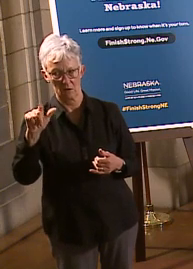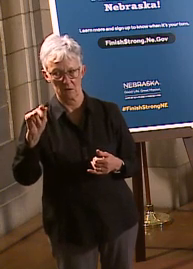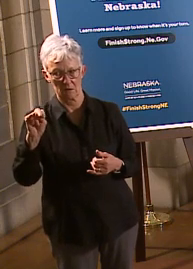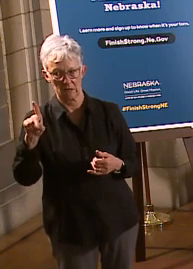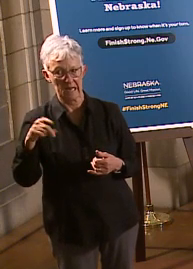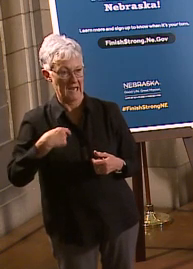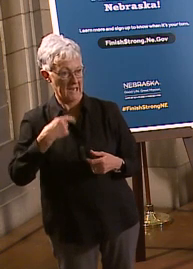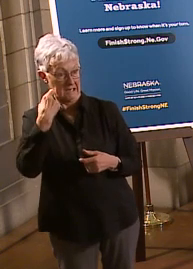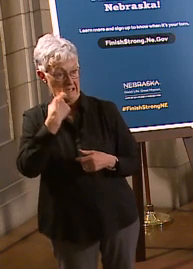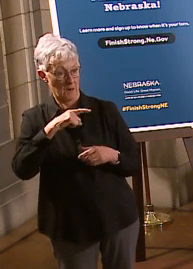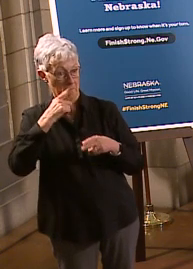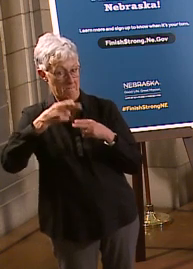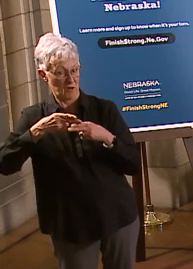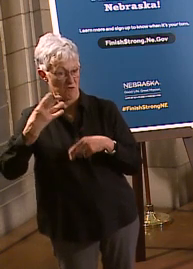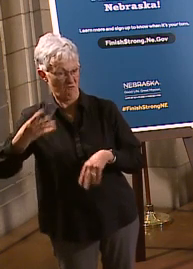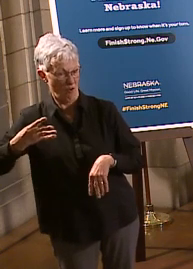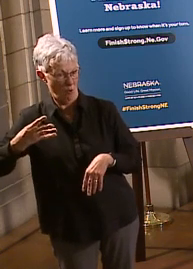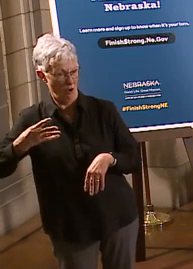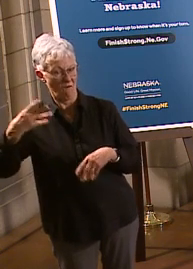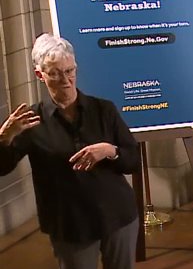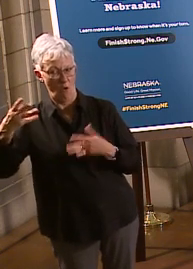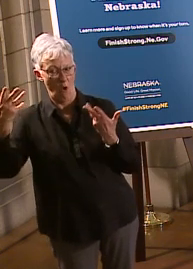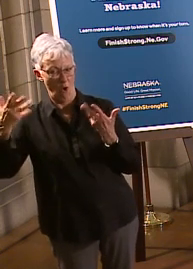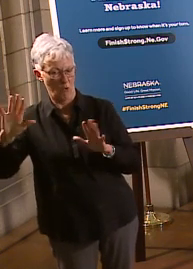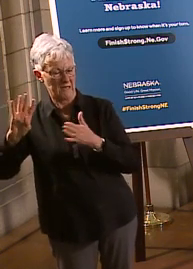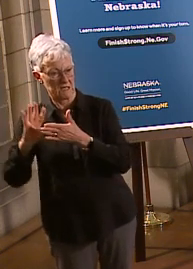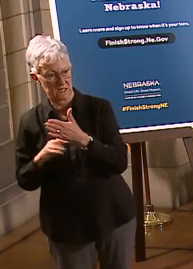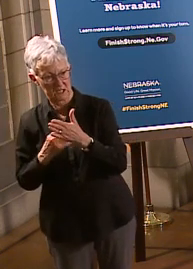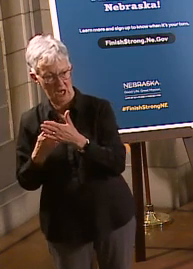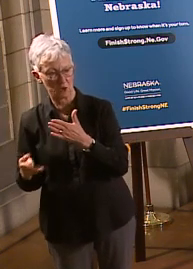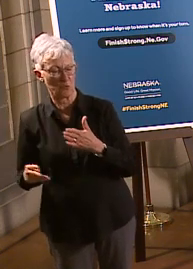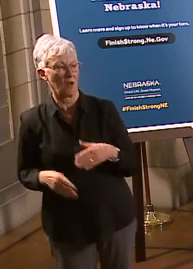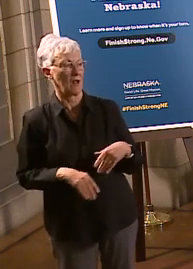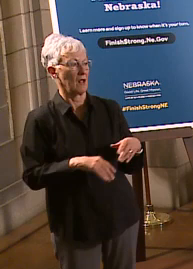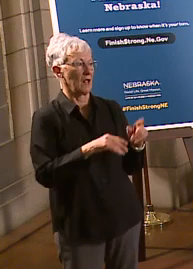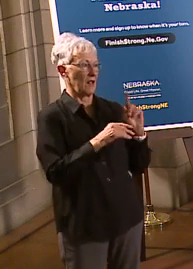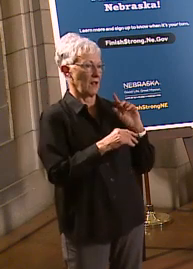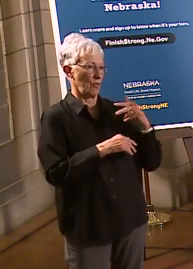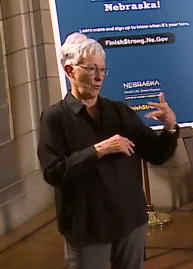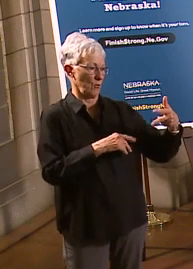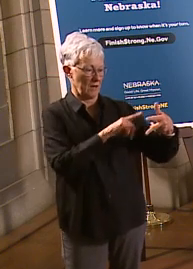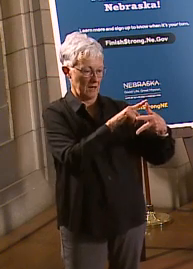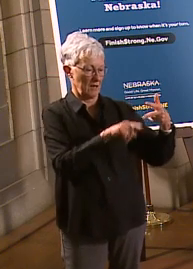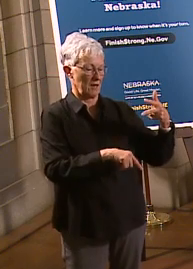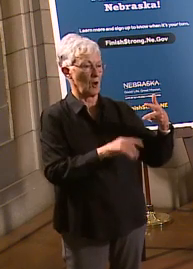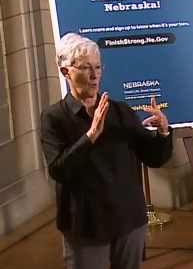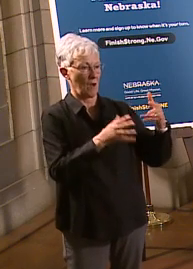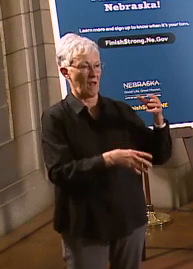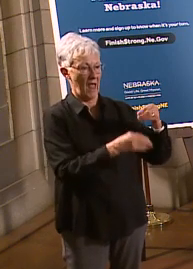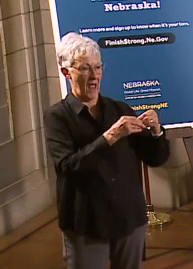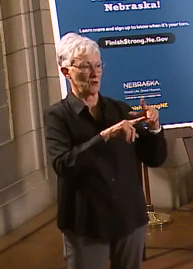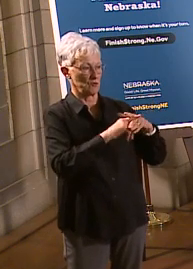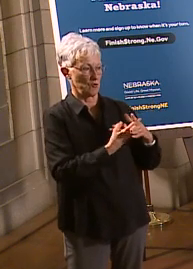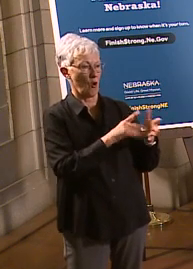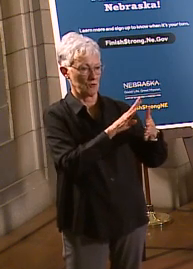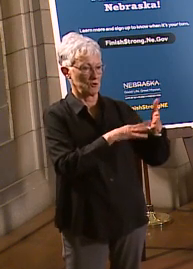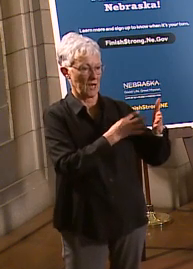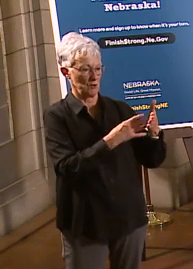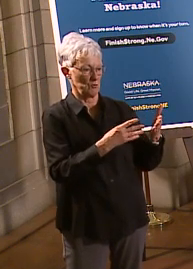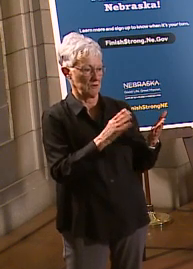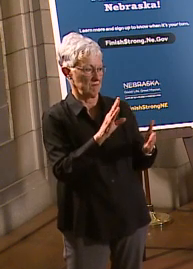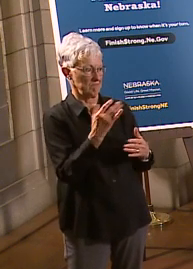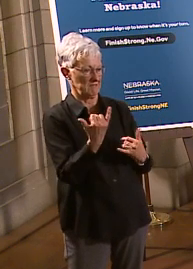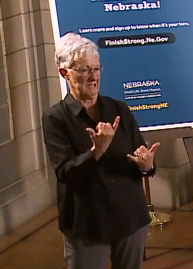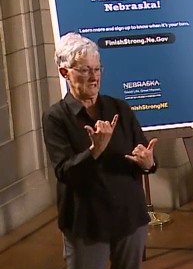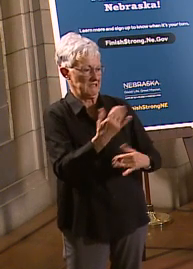4 have things scheduled. Those other 3 will probably have things scheduled by the end of the day. And then this is our last question. Are there